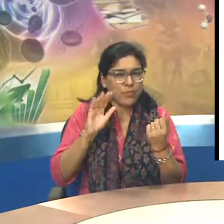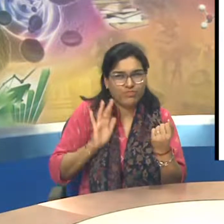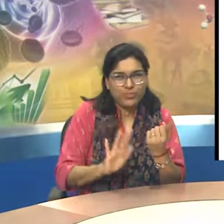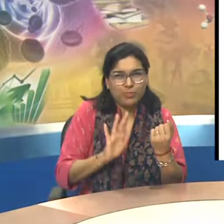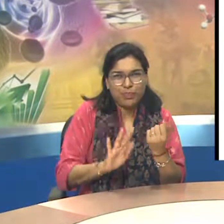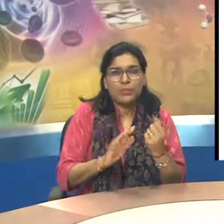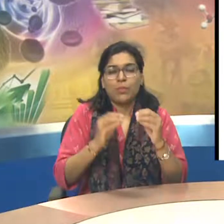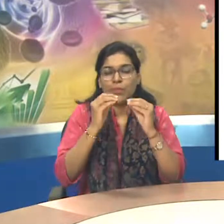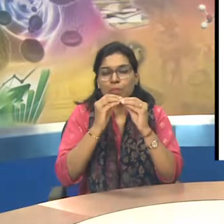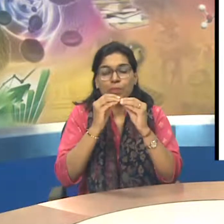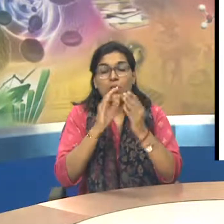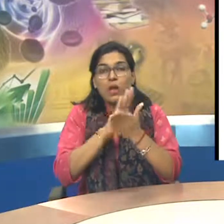etc.